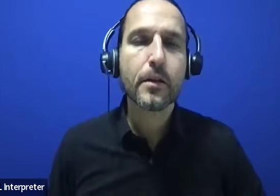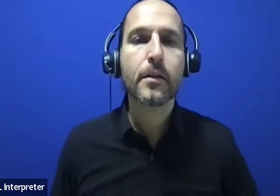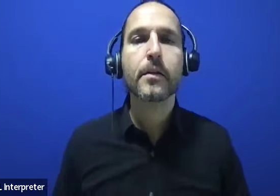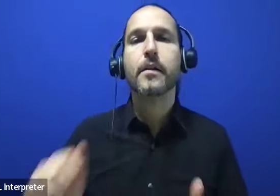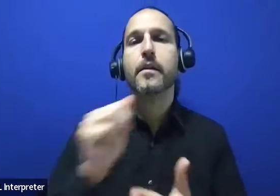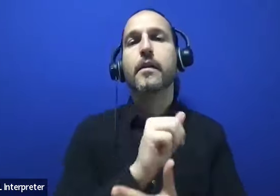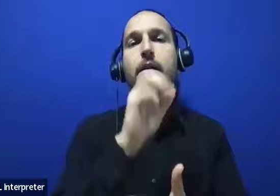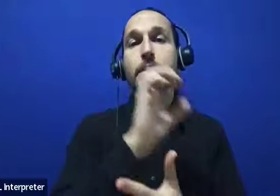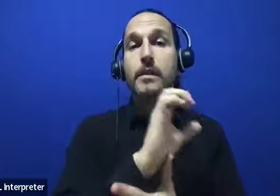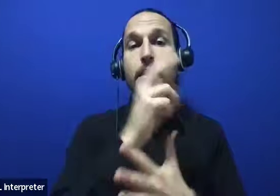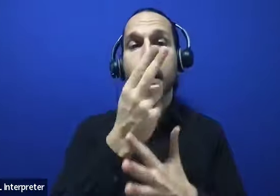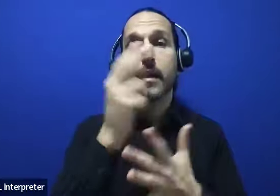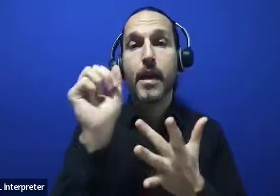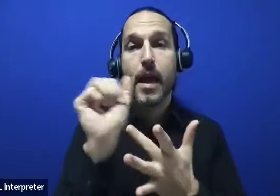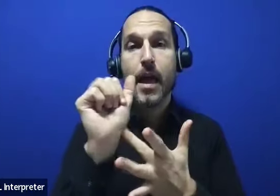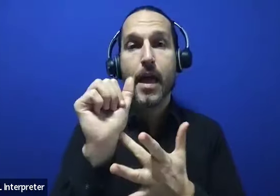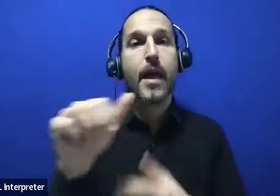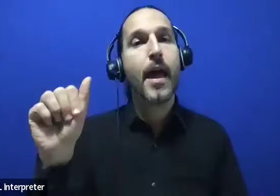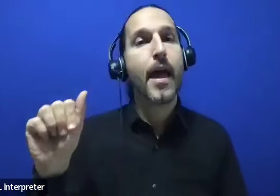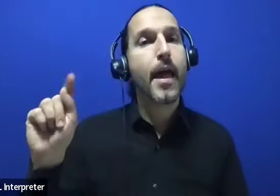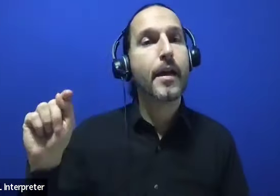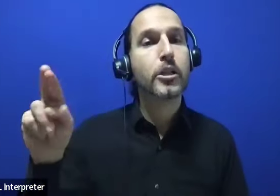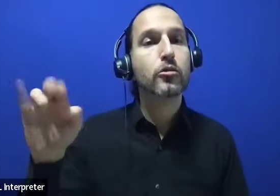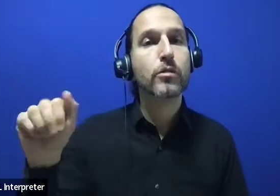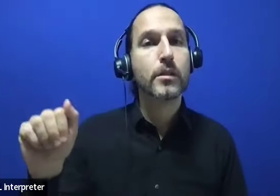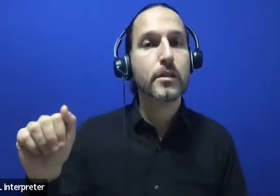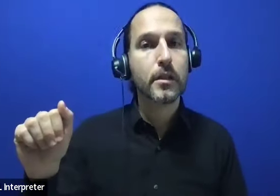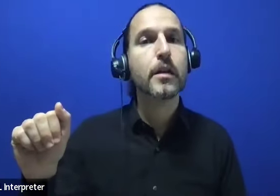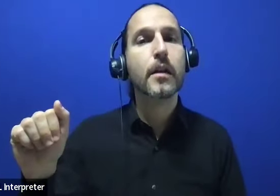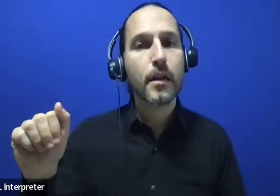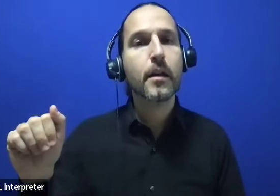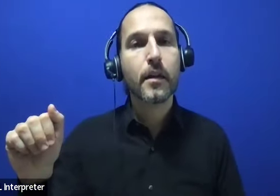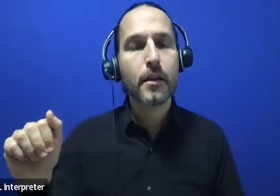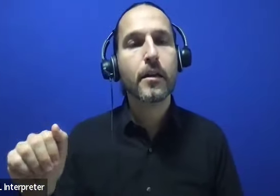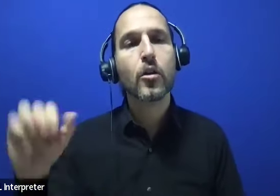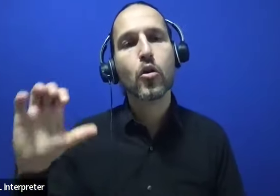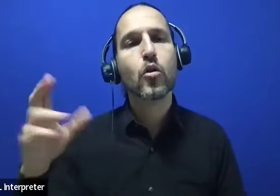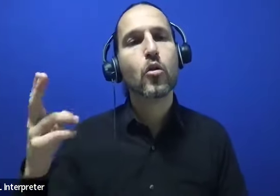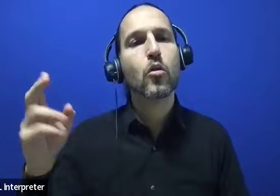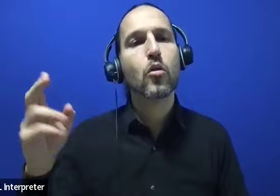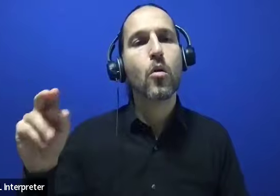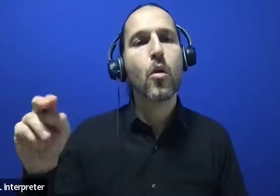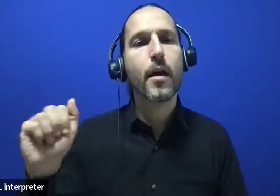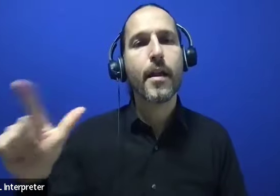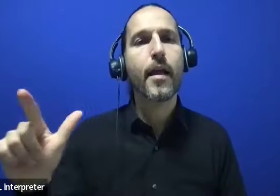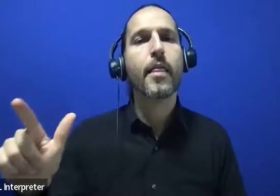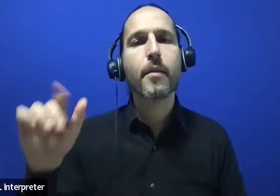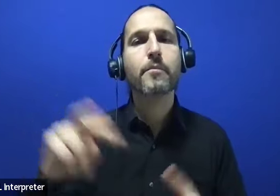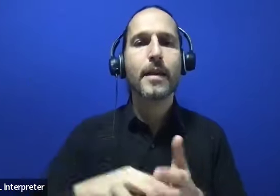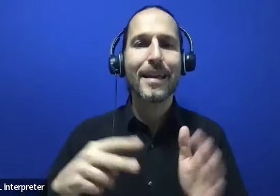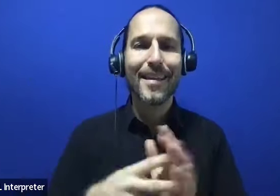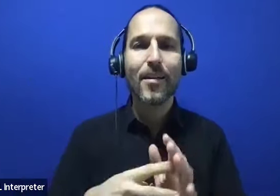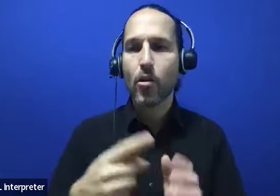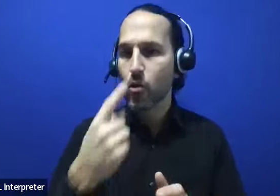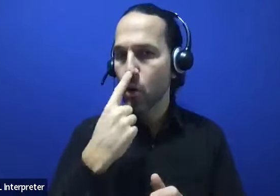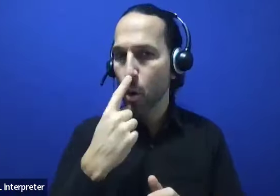Okay, atresia of the choana, or choanal atresia, as it's also known. This is the A. So choana are the passages at the